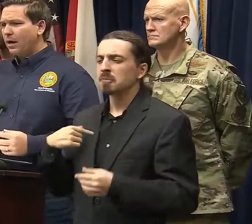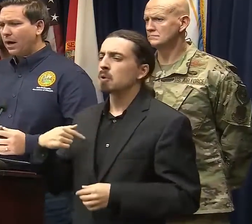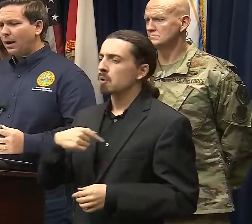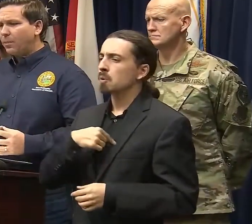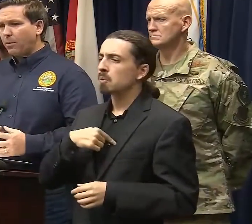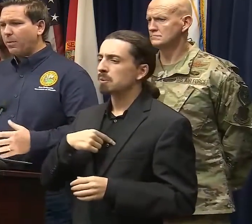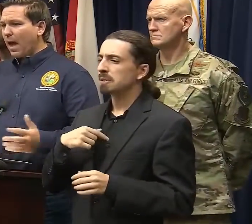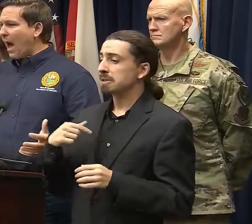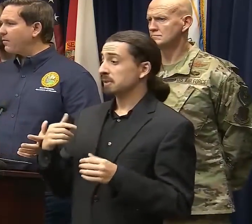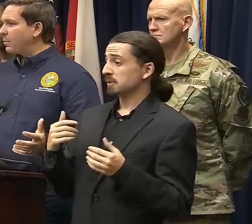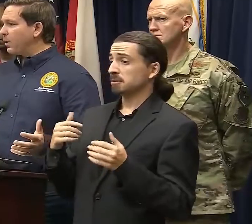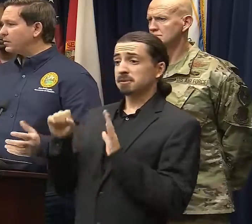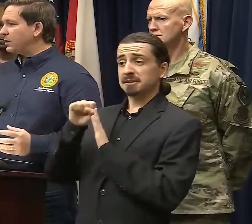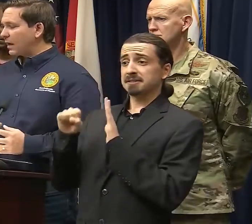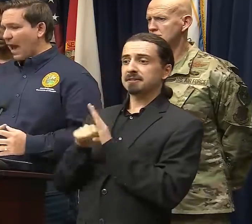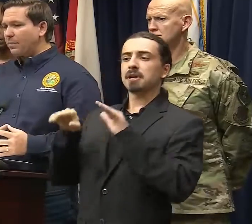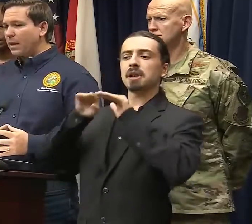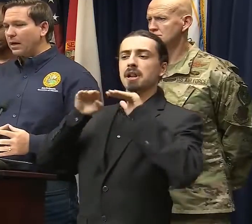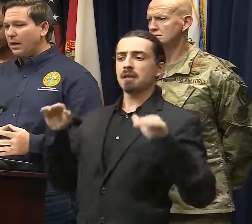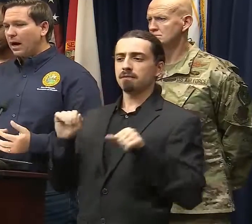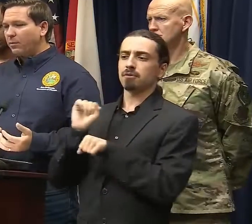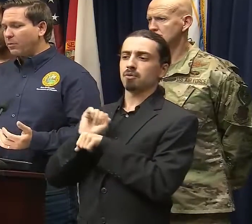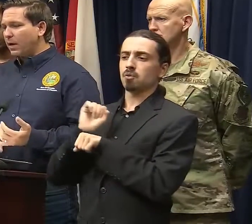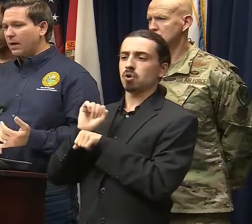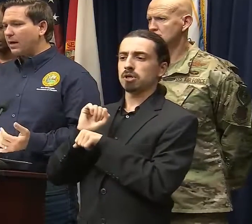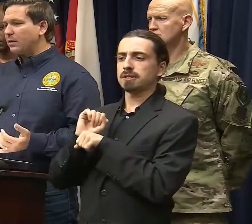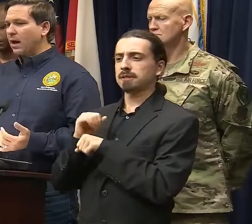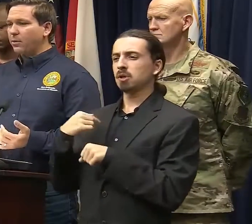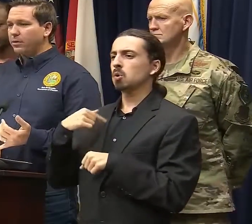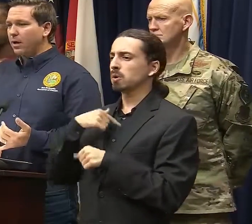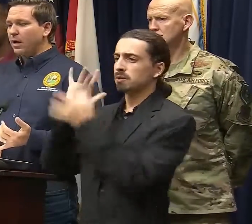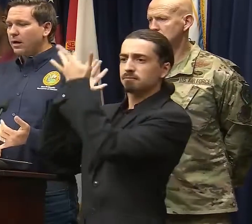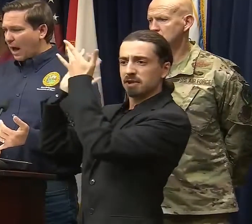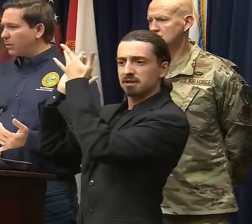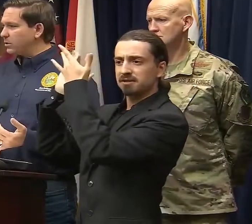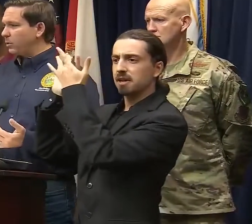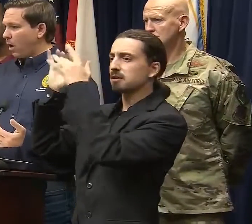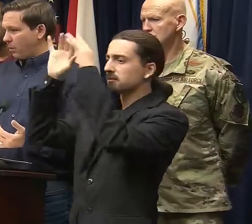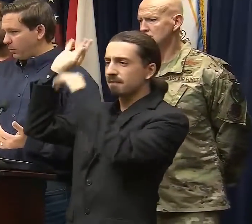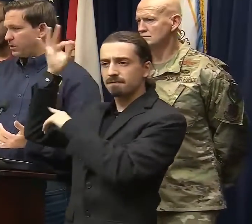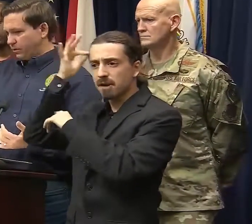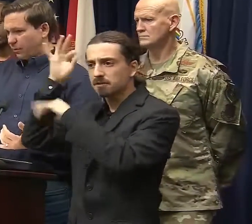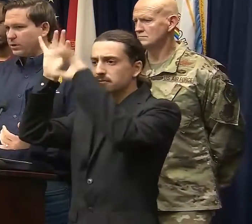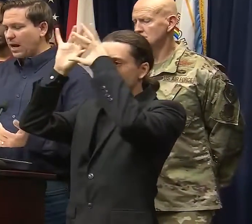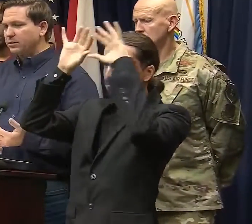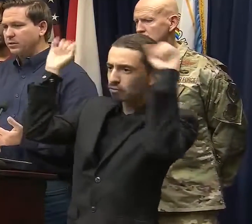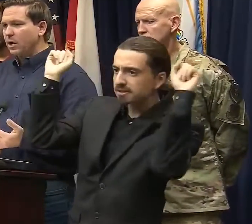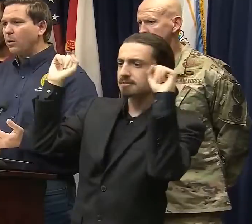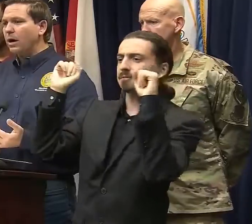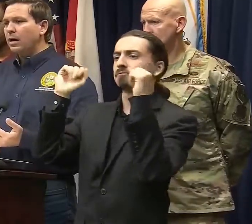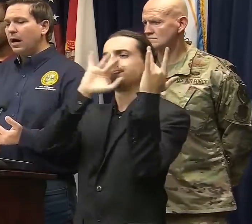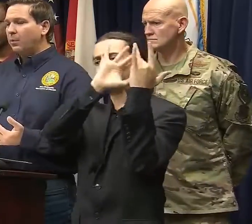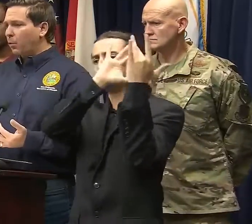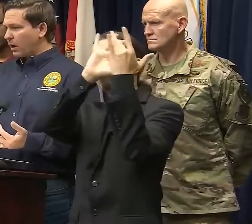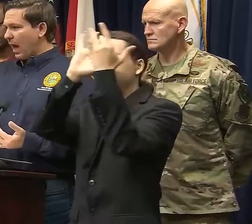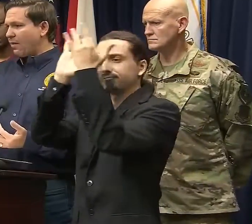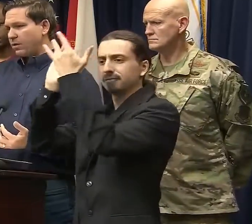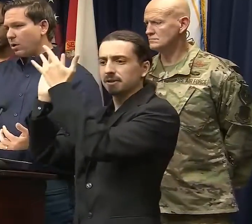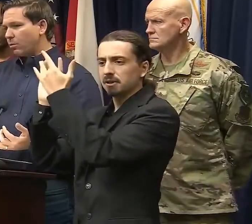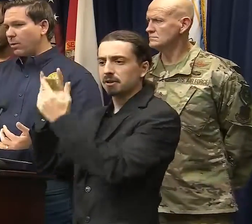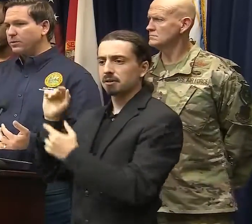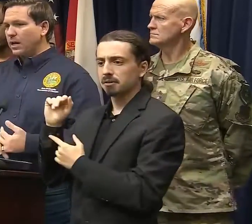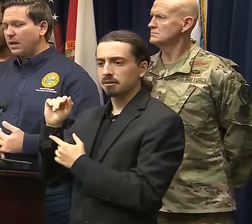with probably half of the president's cabinet. We've been in contact with the Commerce Department, which houses NOAA. We're